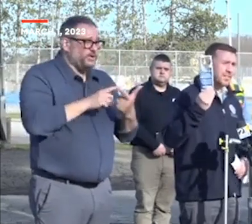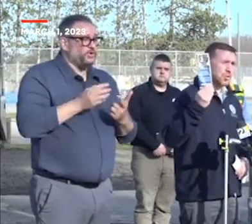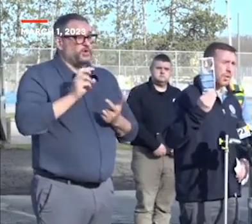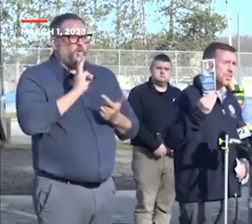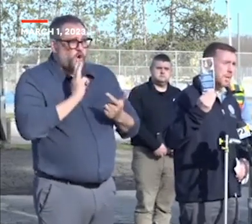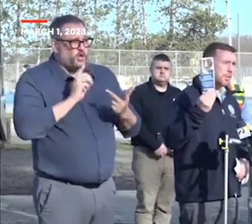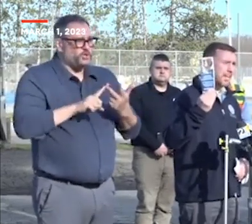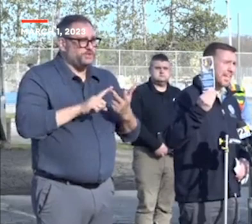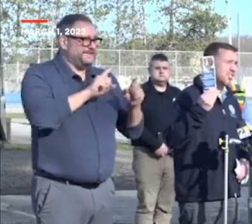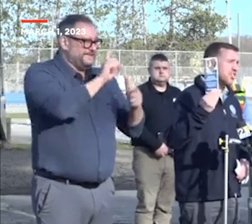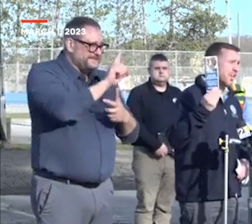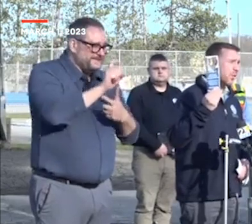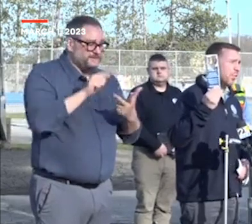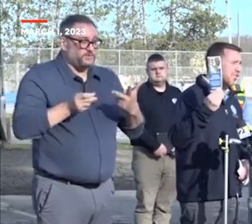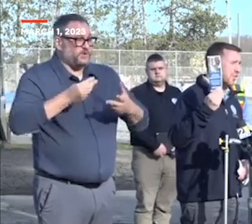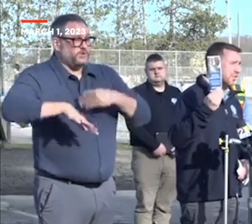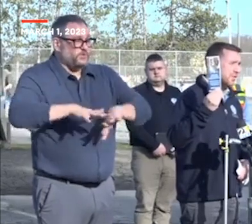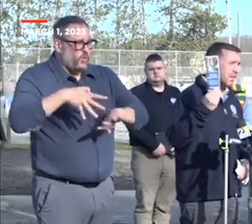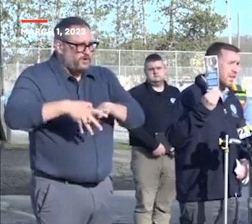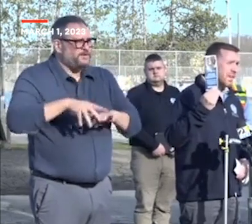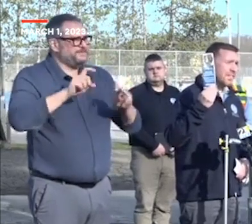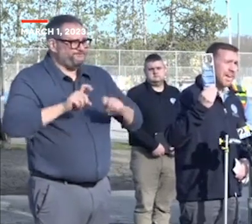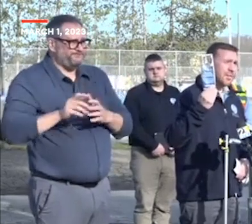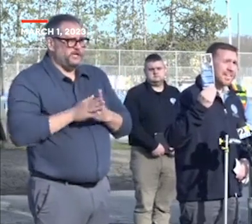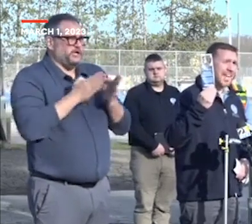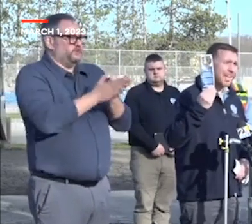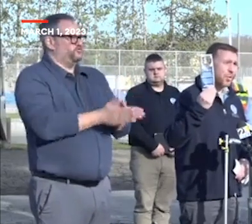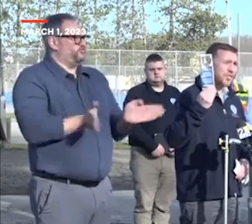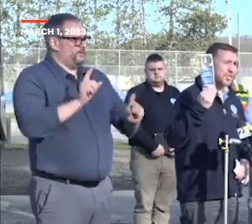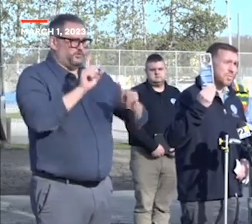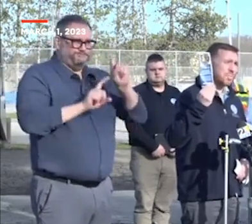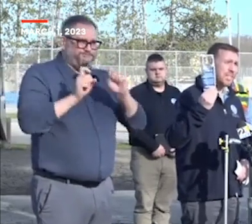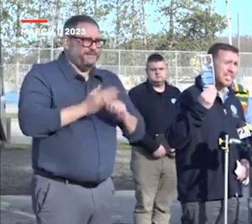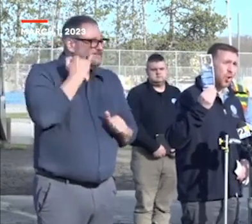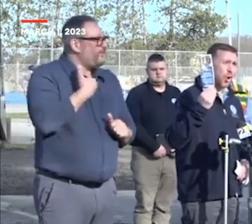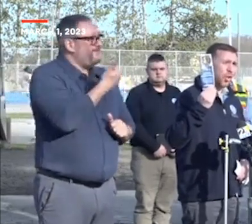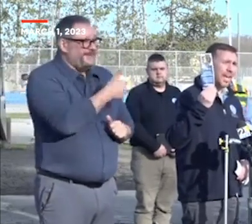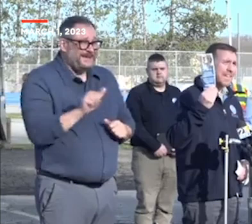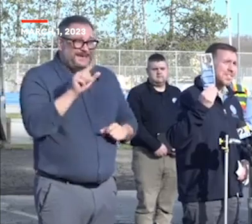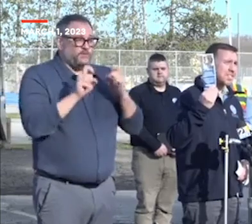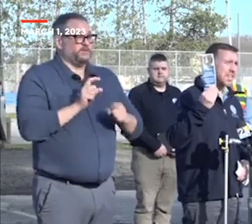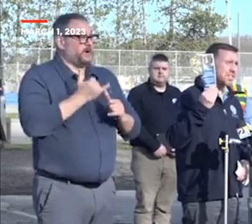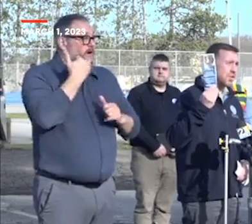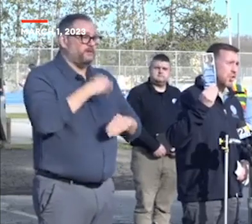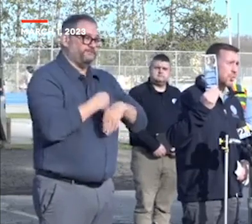testing, soil sampling, and just general questions. If anyone has any questions, please call